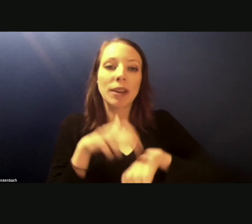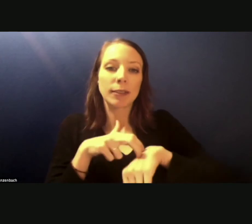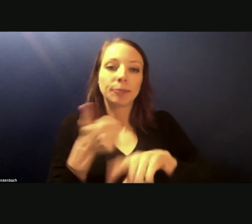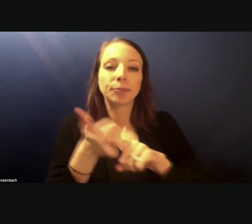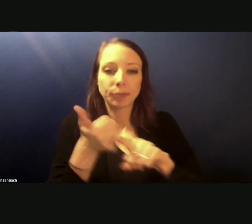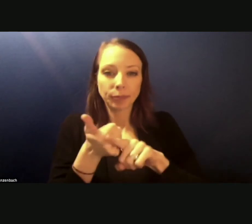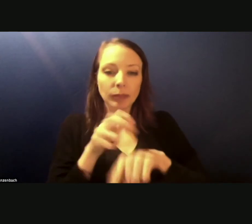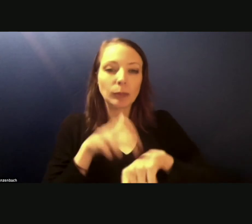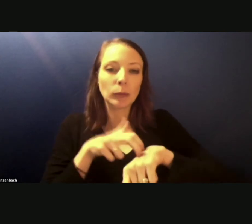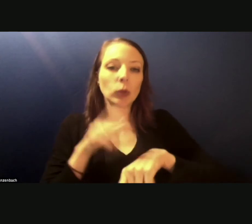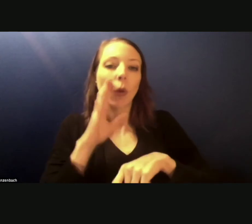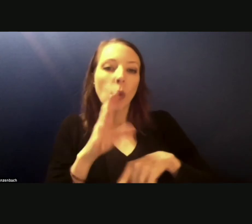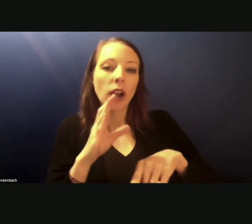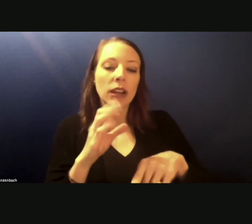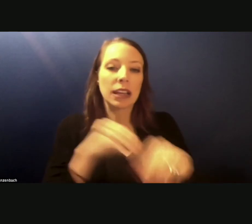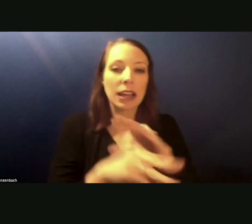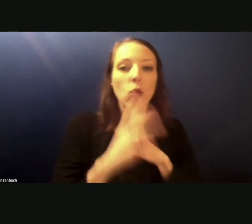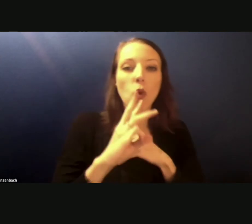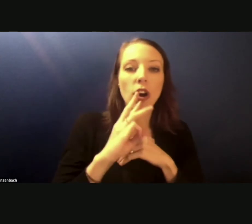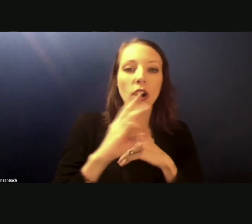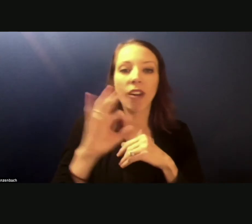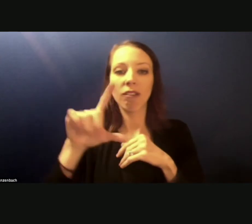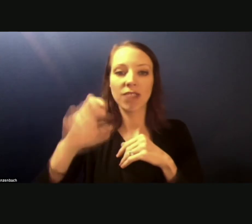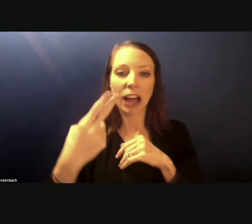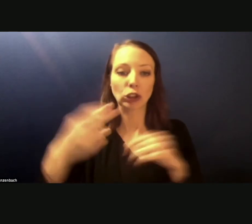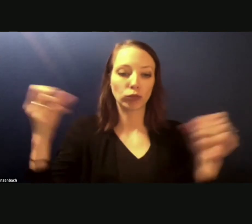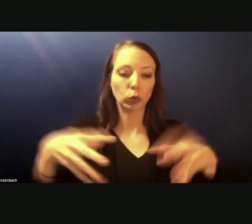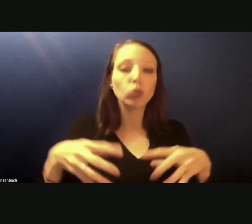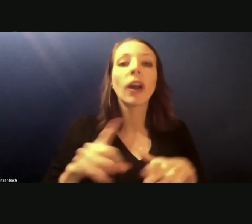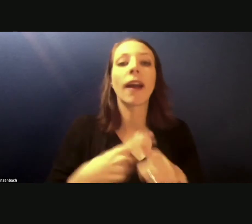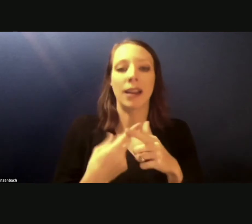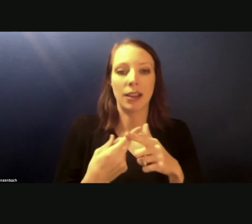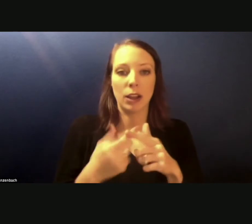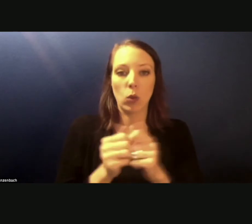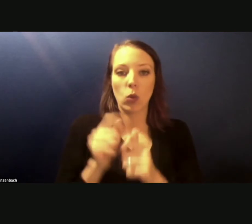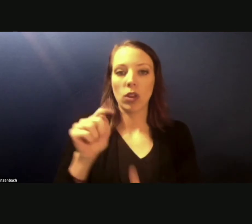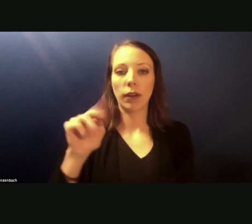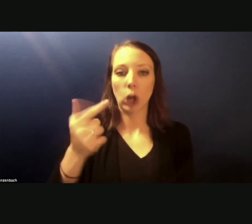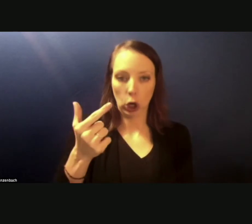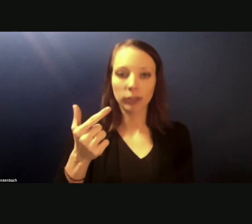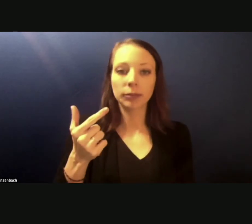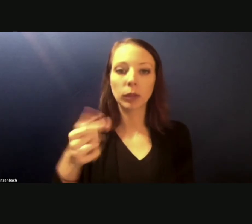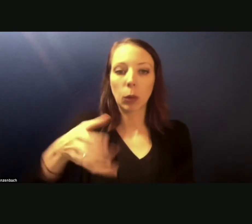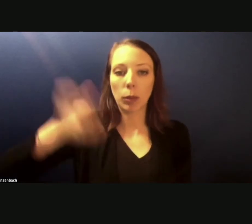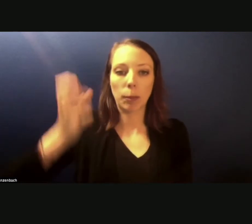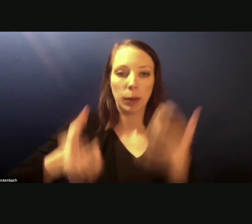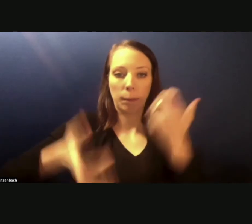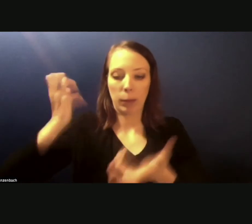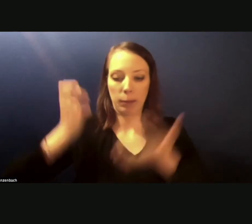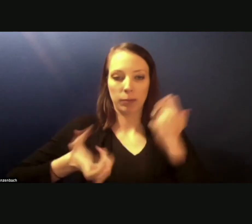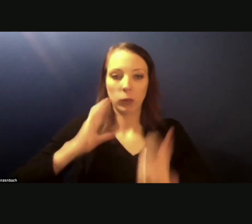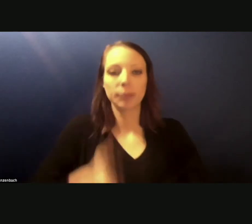of flash cook those a little bit and pull them out with some time when they're like tender.